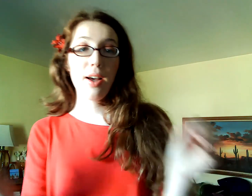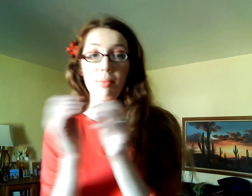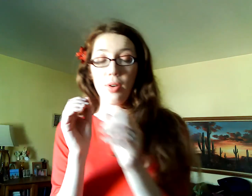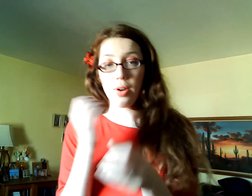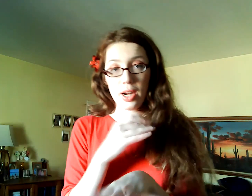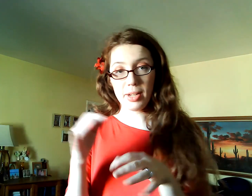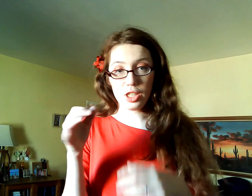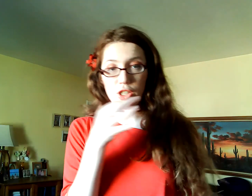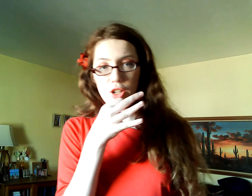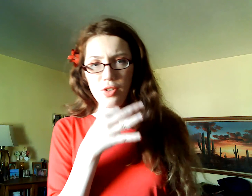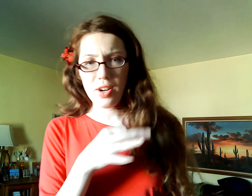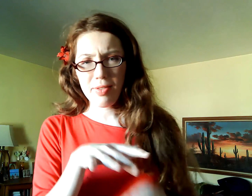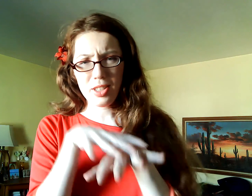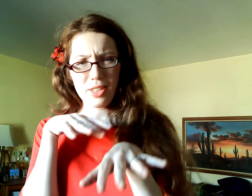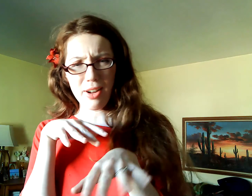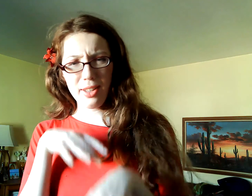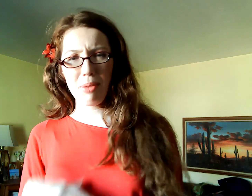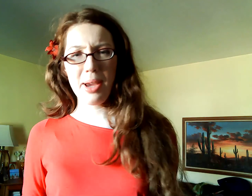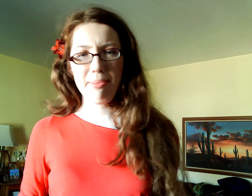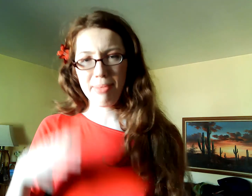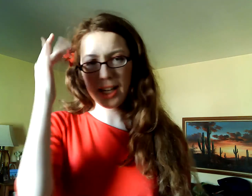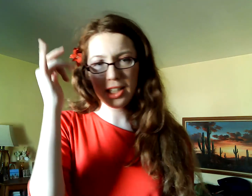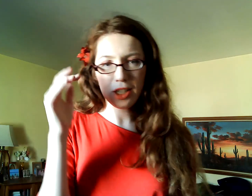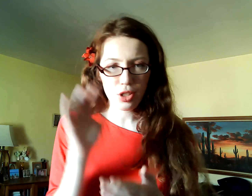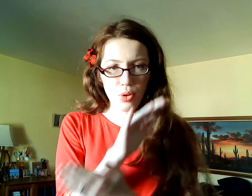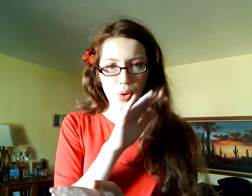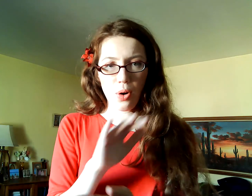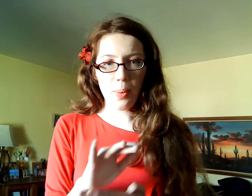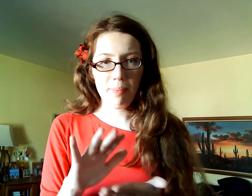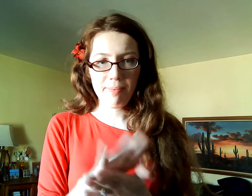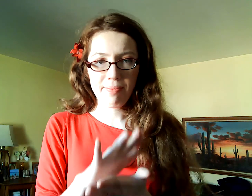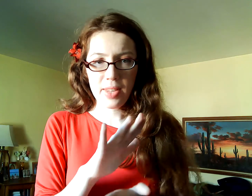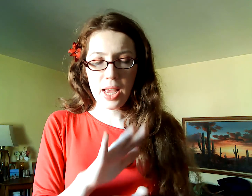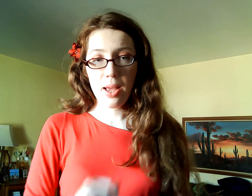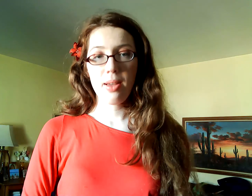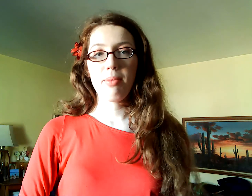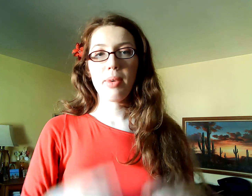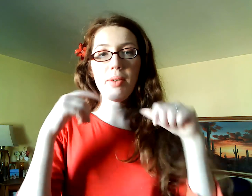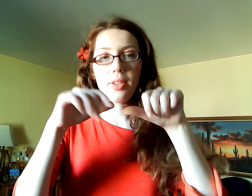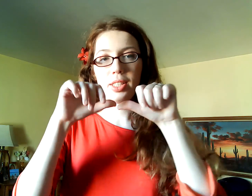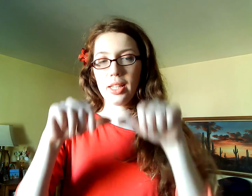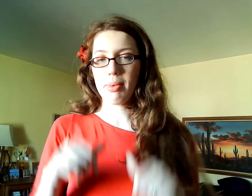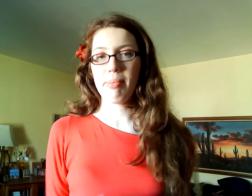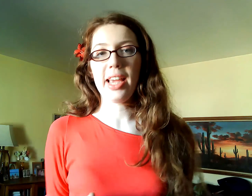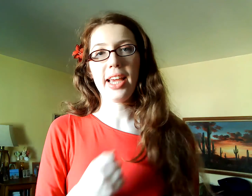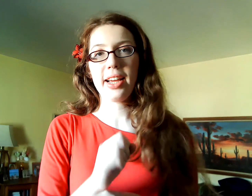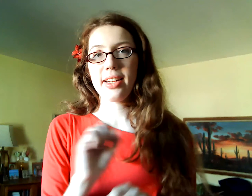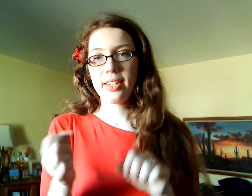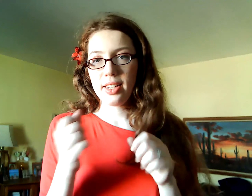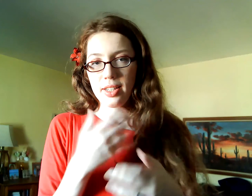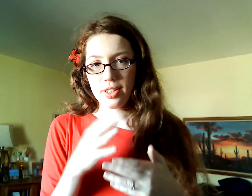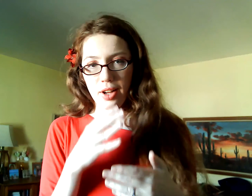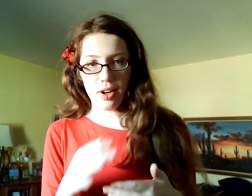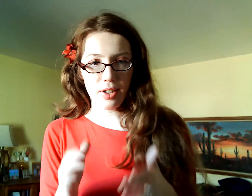More are coming soon. I've slipped down a little bit because of school. But I will still be making songs